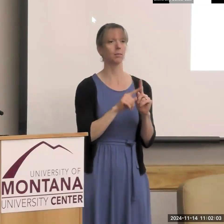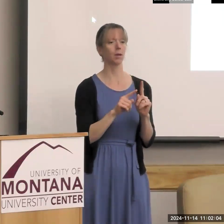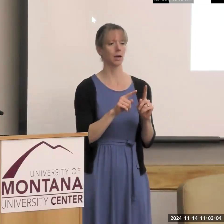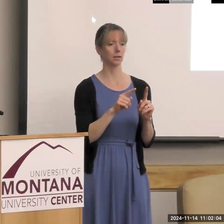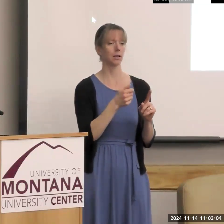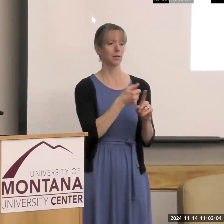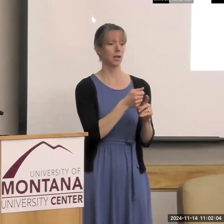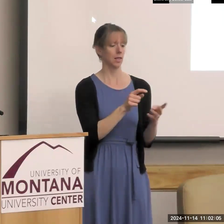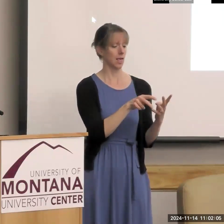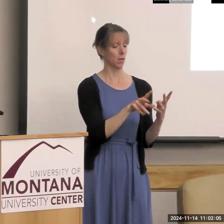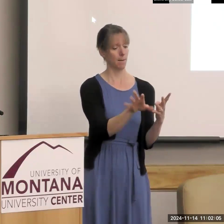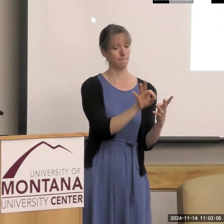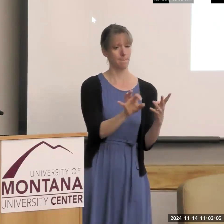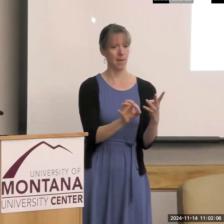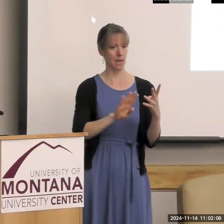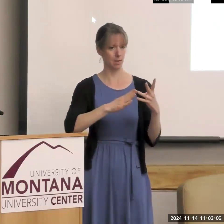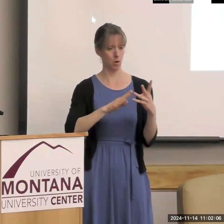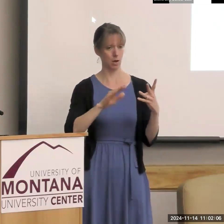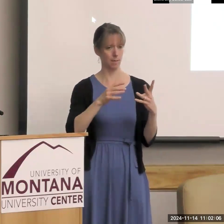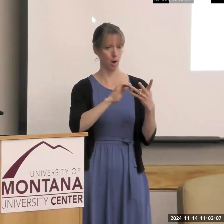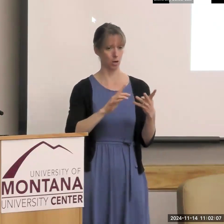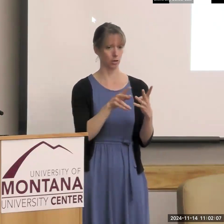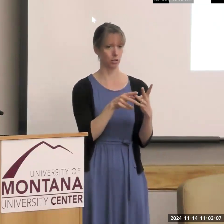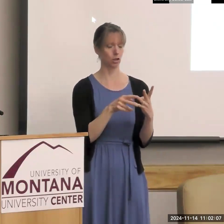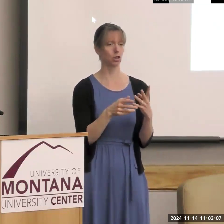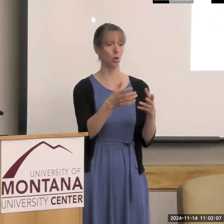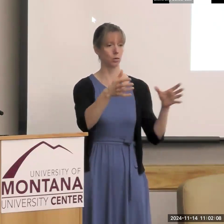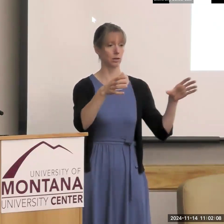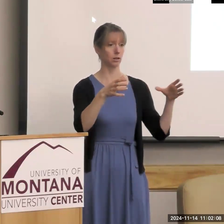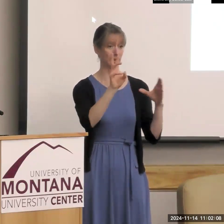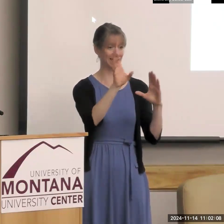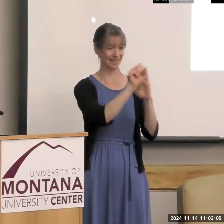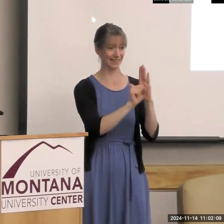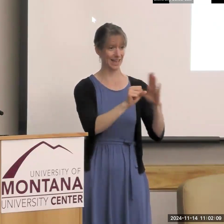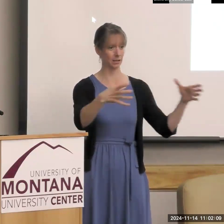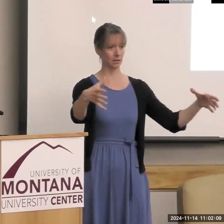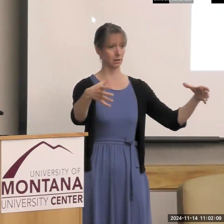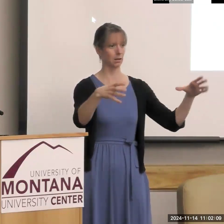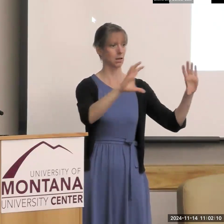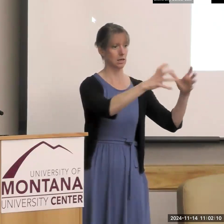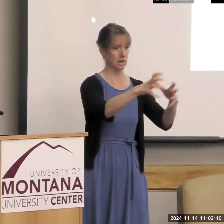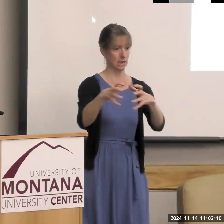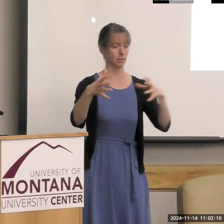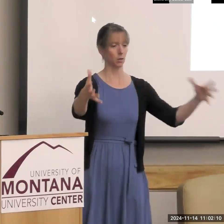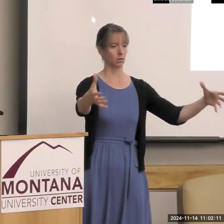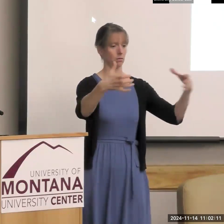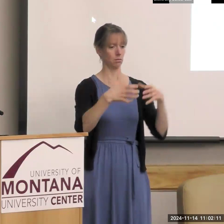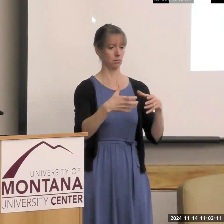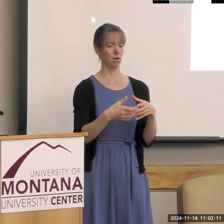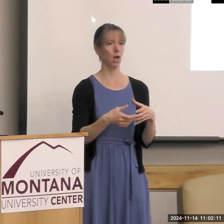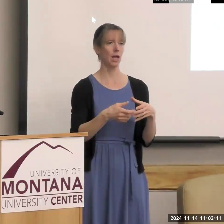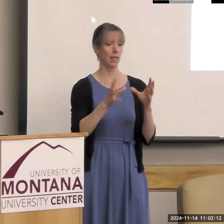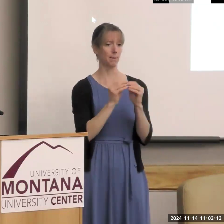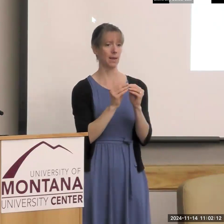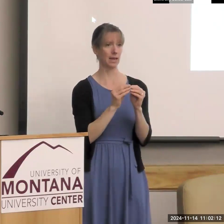community partners. So in each of the 6 states, we're bringing those those teams to a single meeting within that